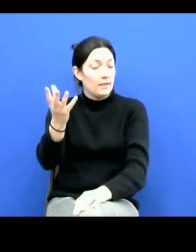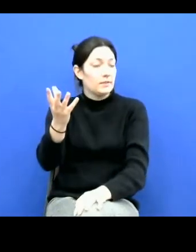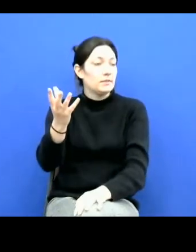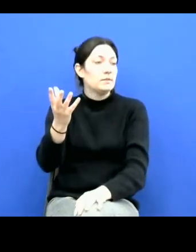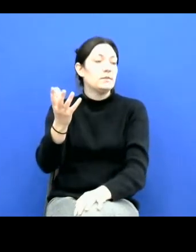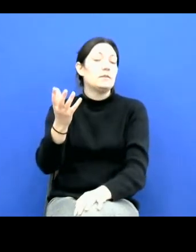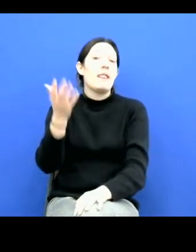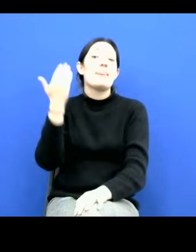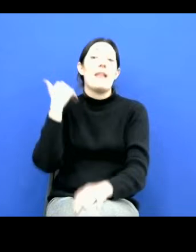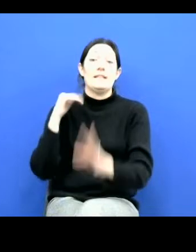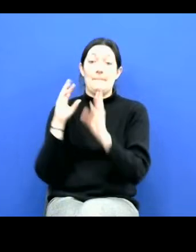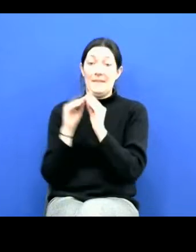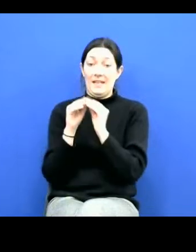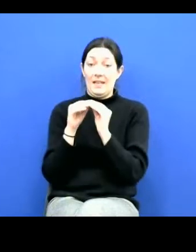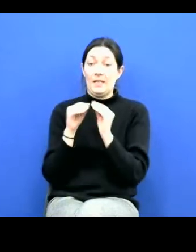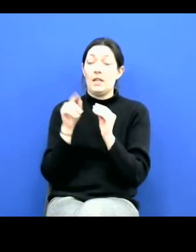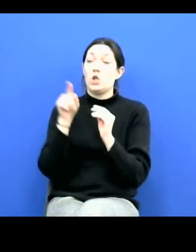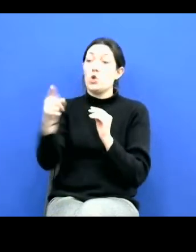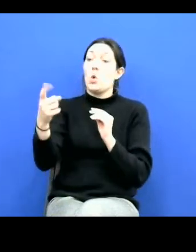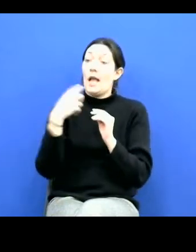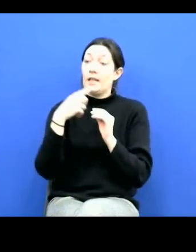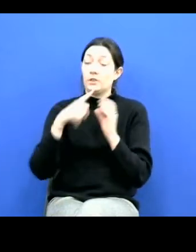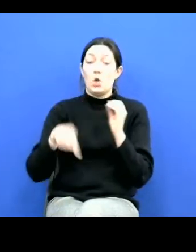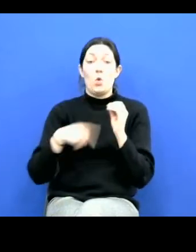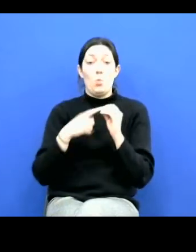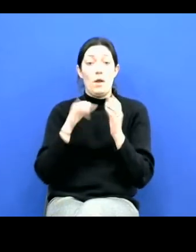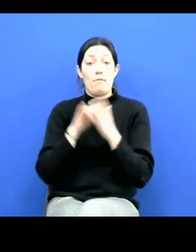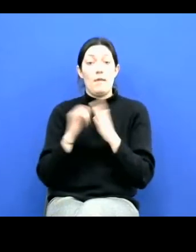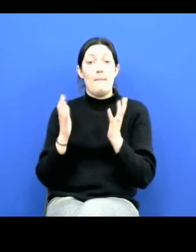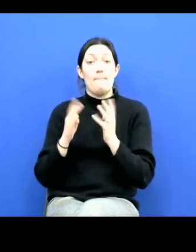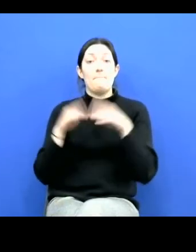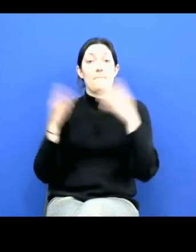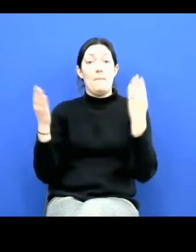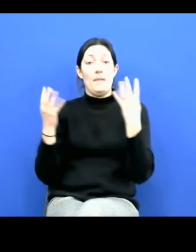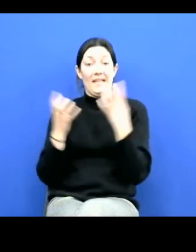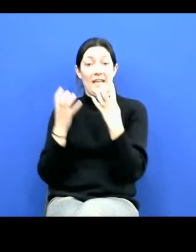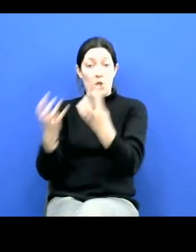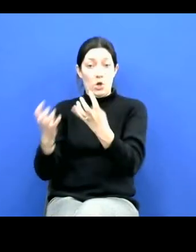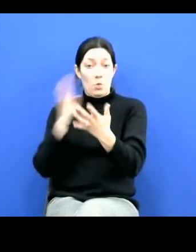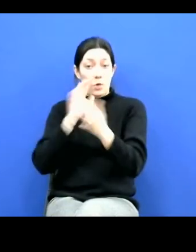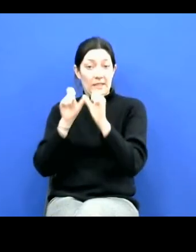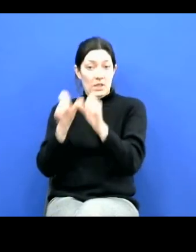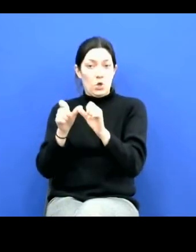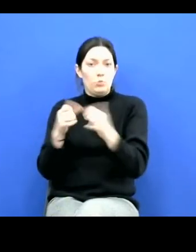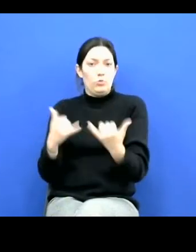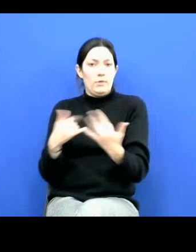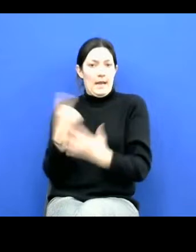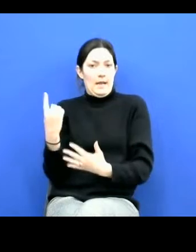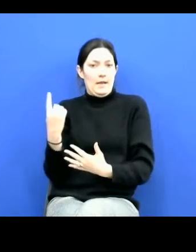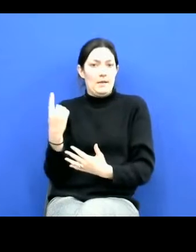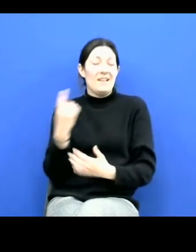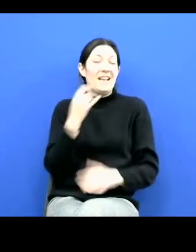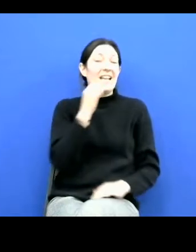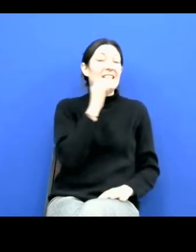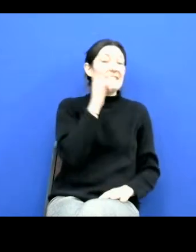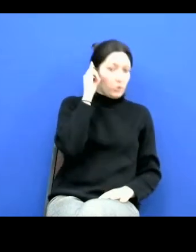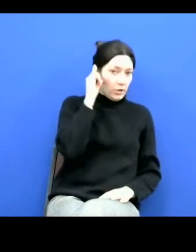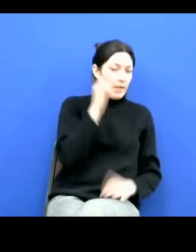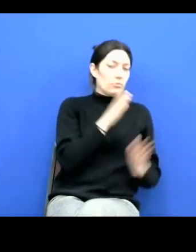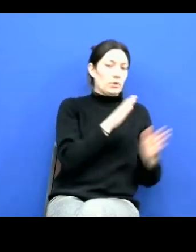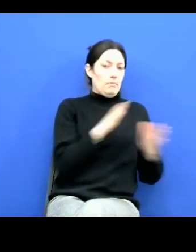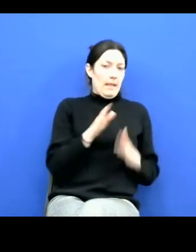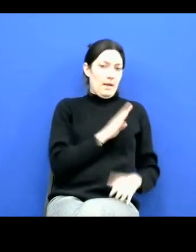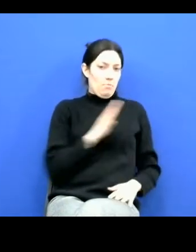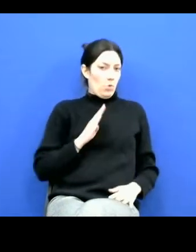at the last meeting, you were asked when this public hearing was going to continue. That is this meeting today. Yesterday was planning board,